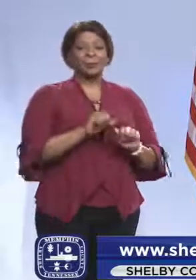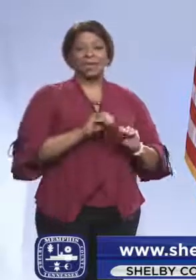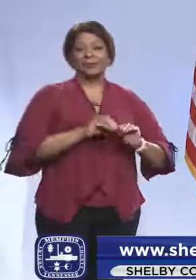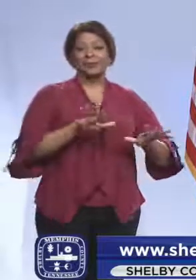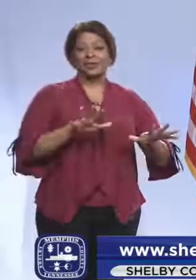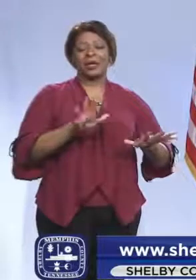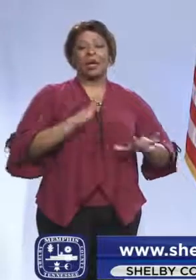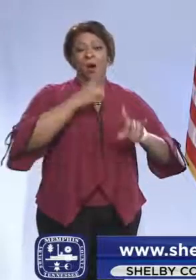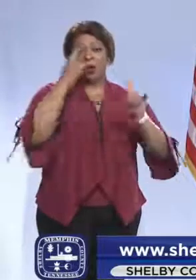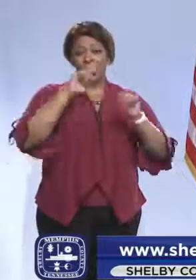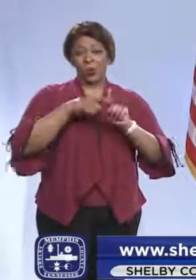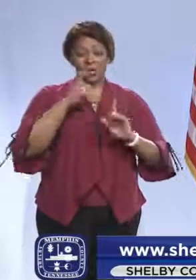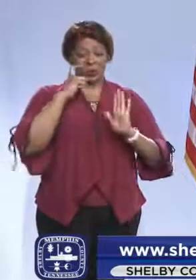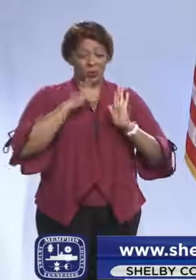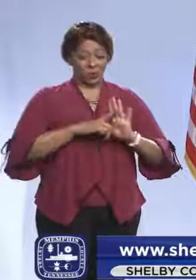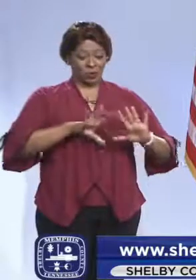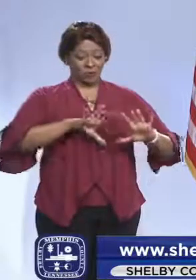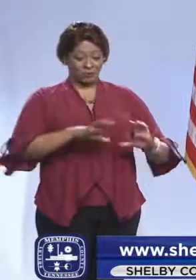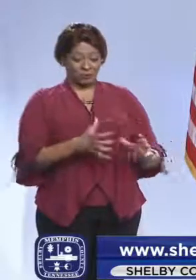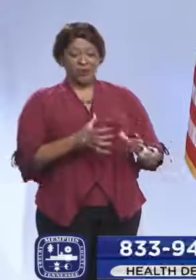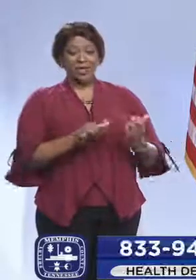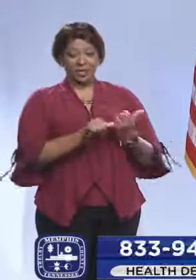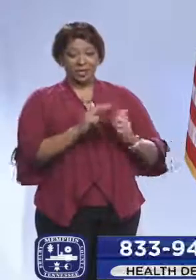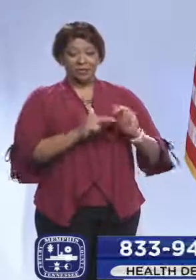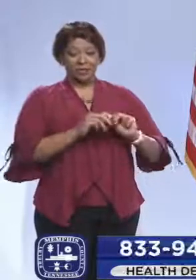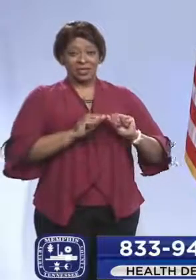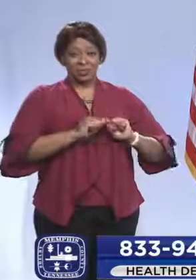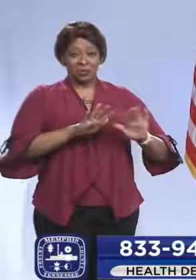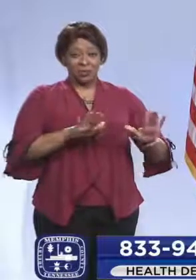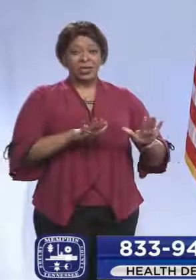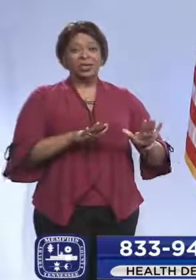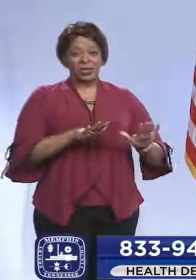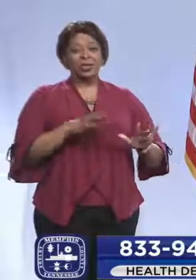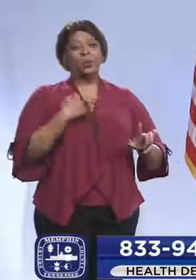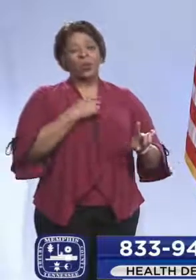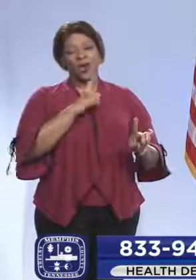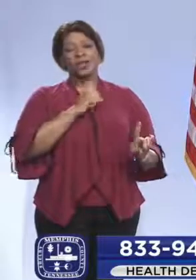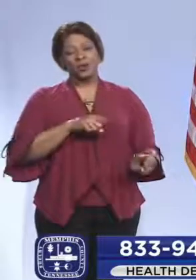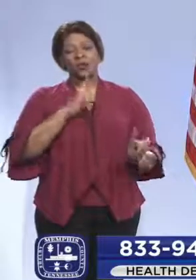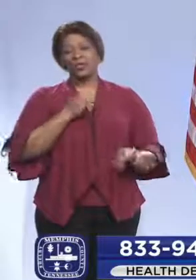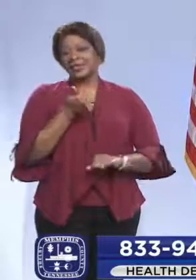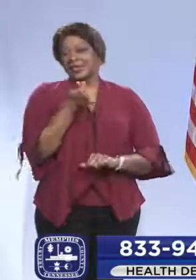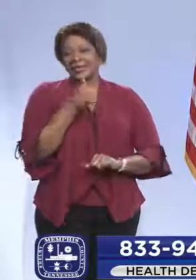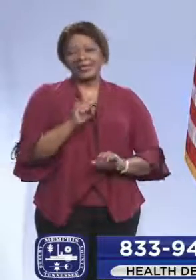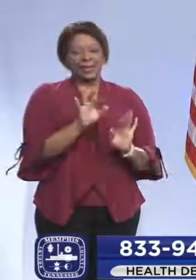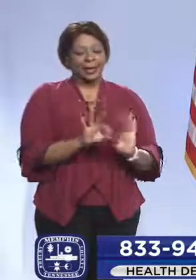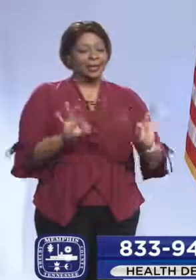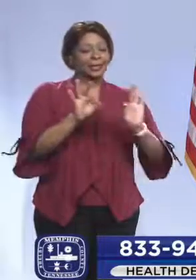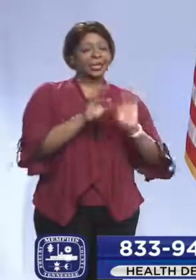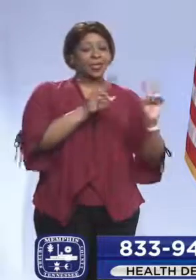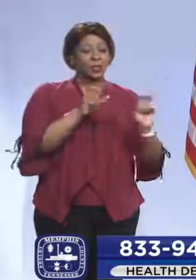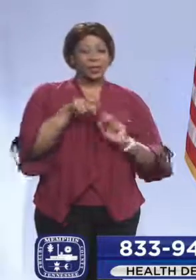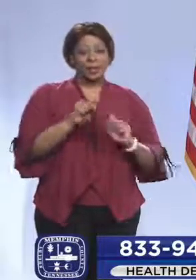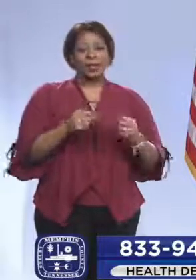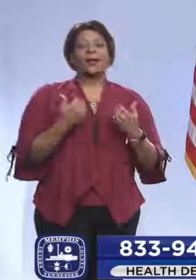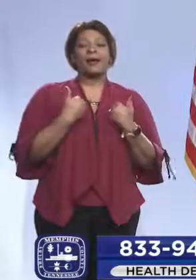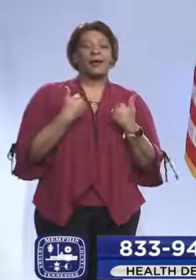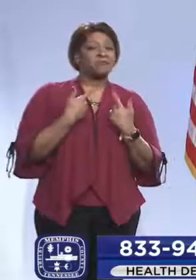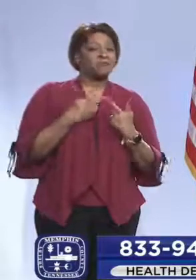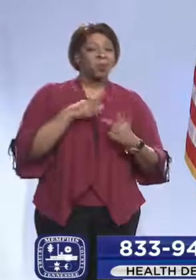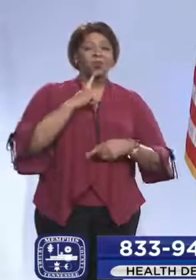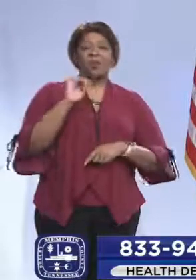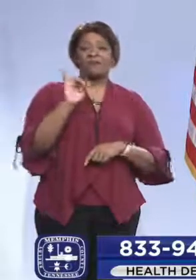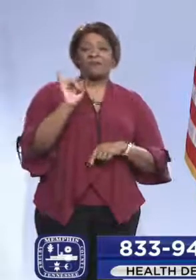when there is an outbreak, to focus with that specific institution on addressing any of the key issues they may have, whether it's